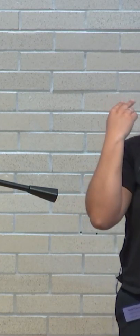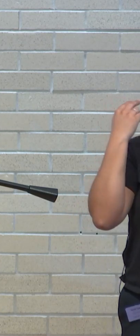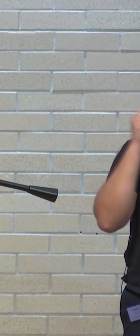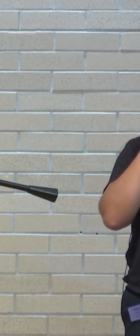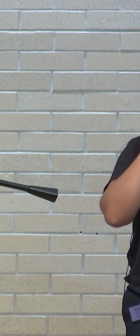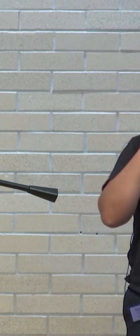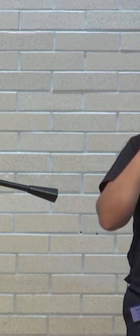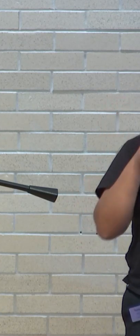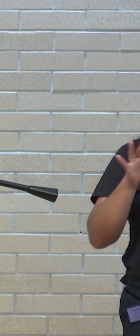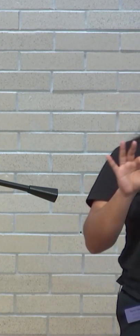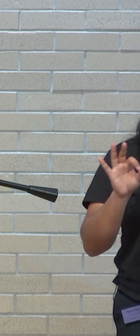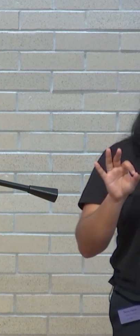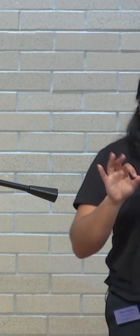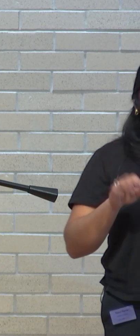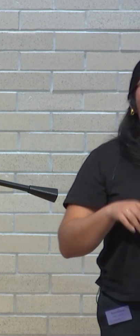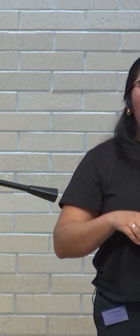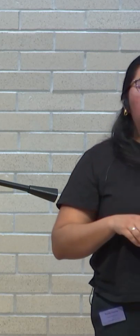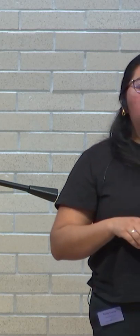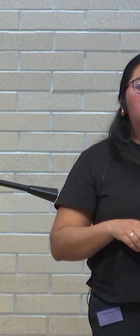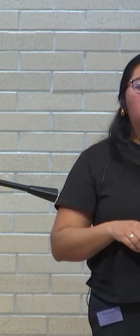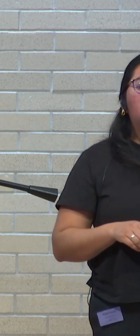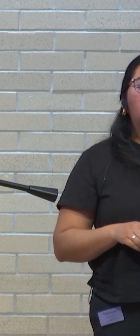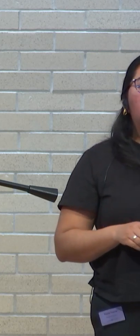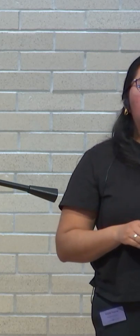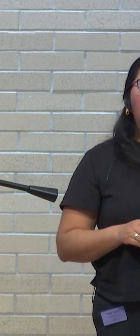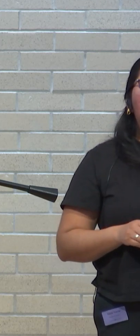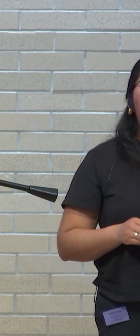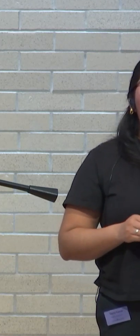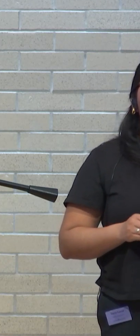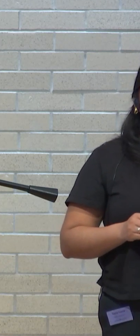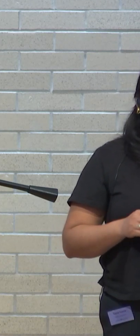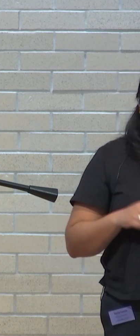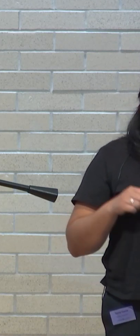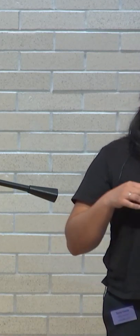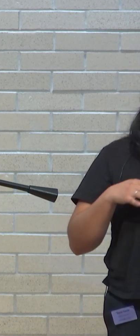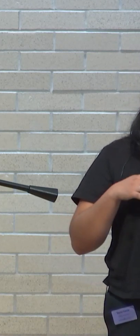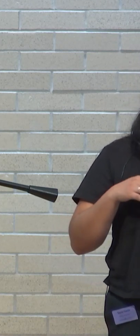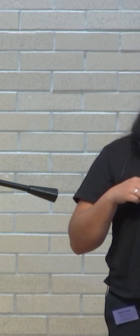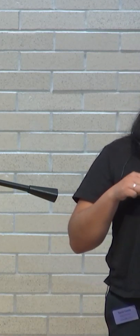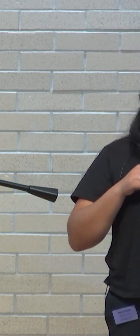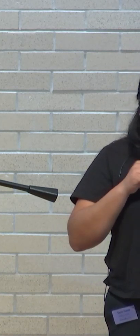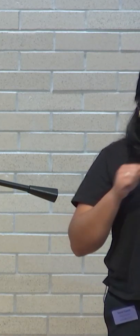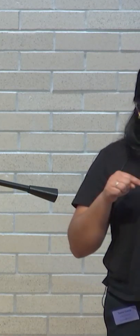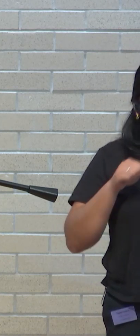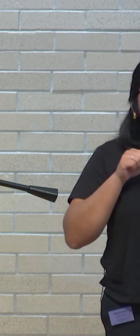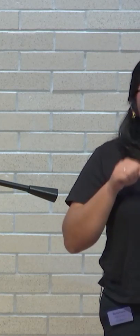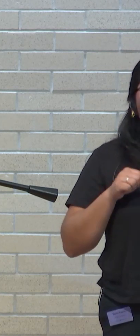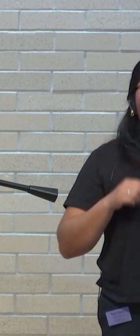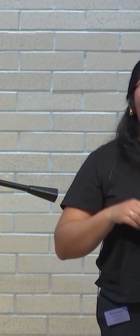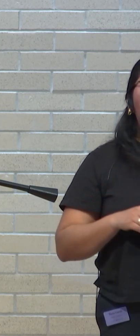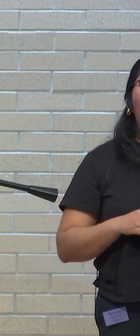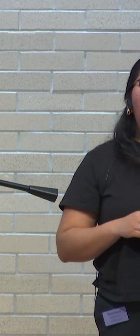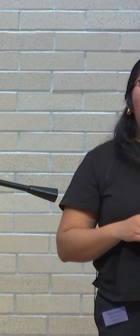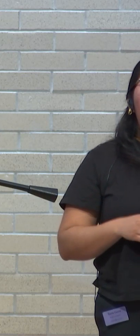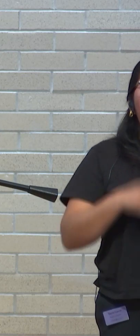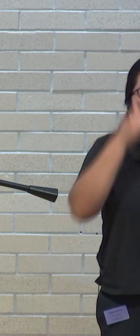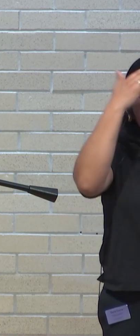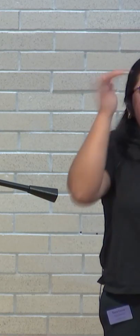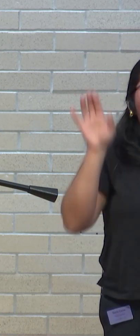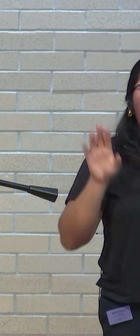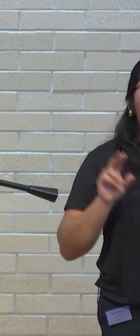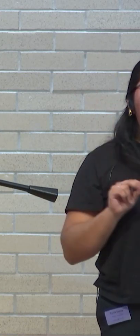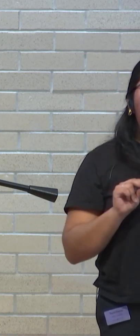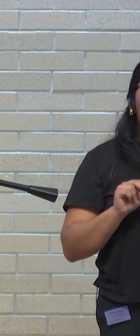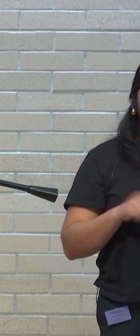will find. Know what we've fought need not be forgot nor for none. It defines